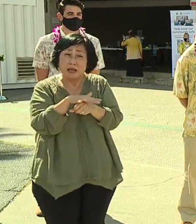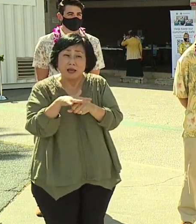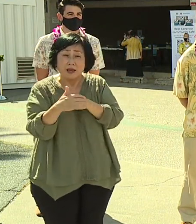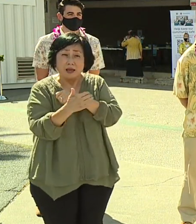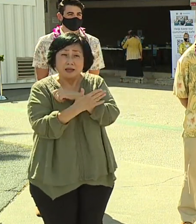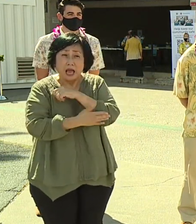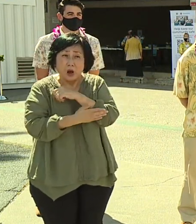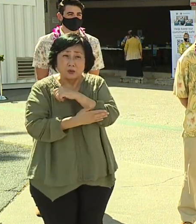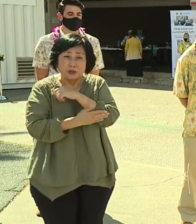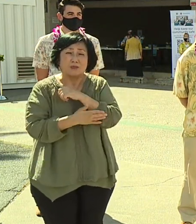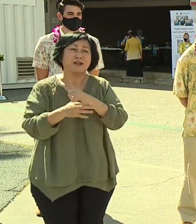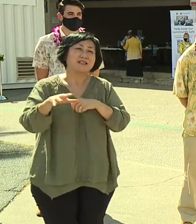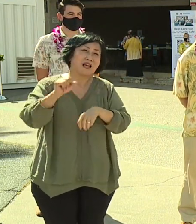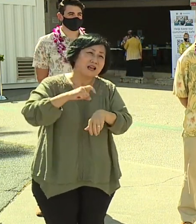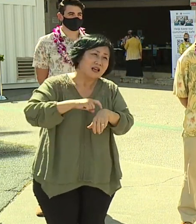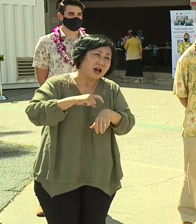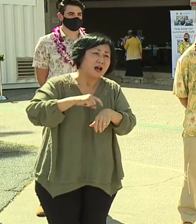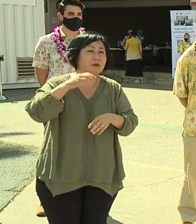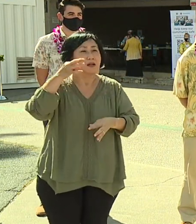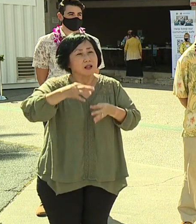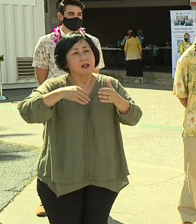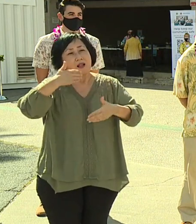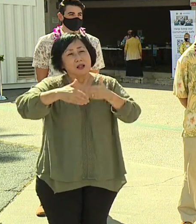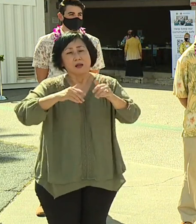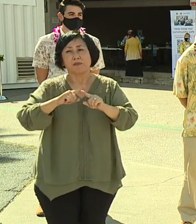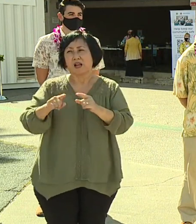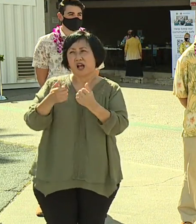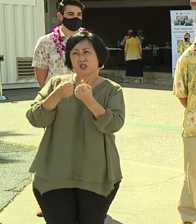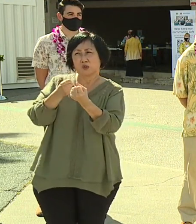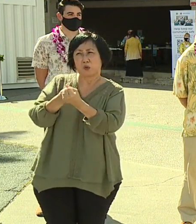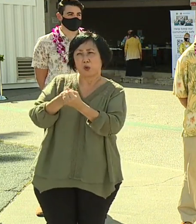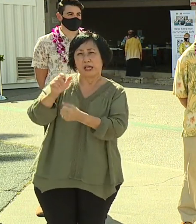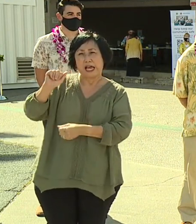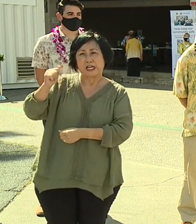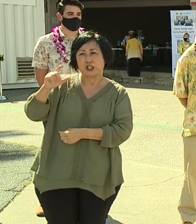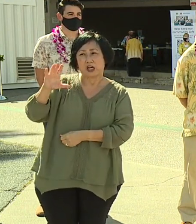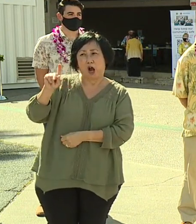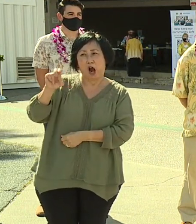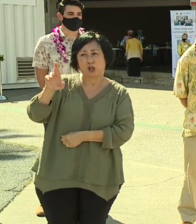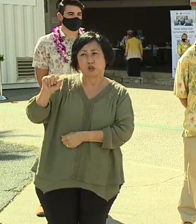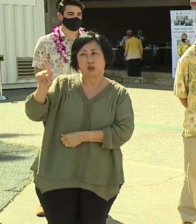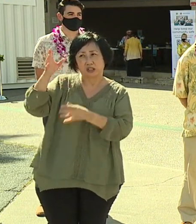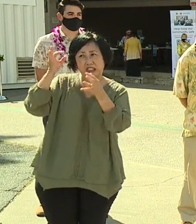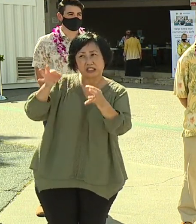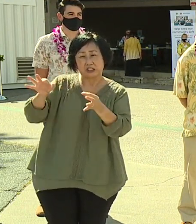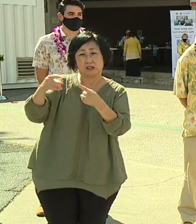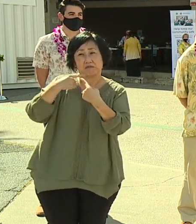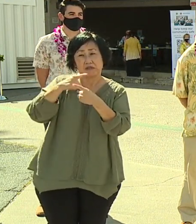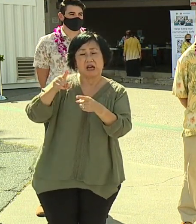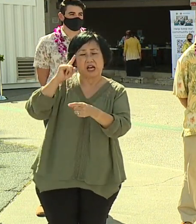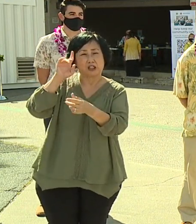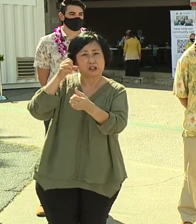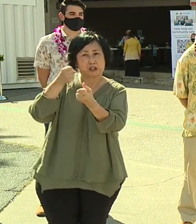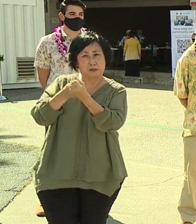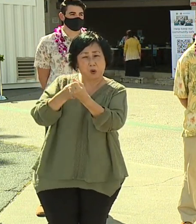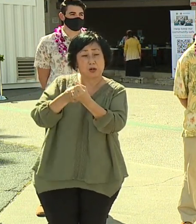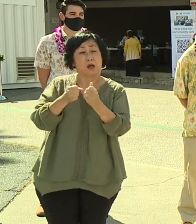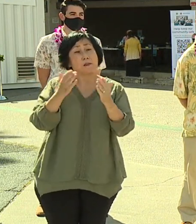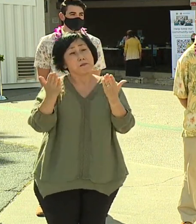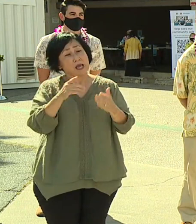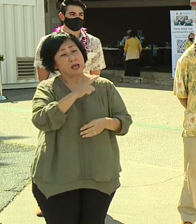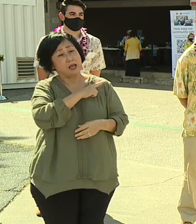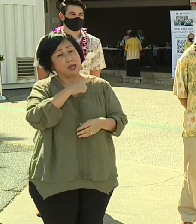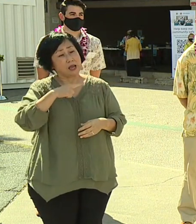because, you know, the hearing process. But I support what AG Connors has said, and I'm hoping that perhaps the legislature could look